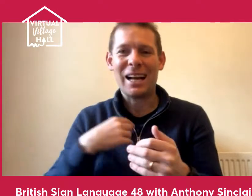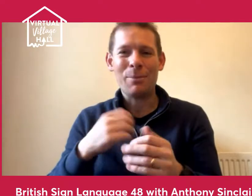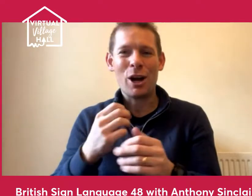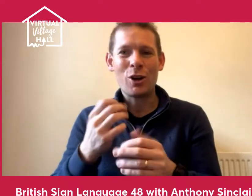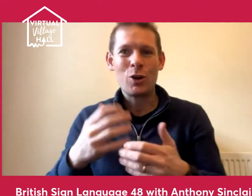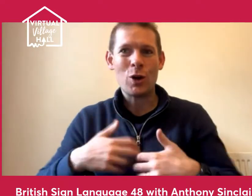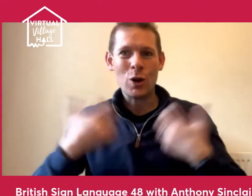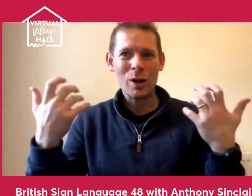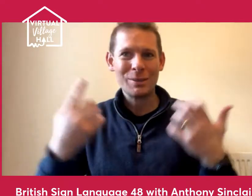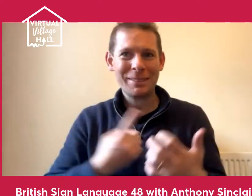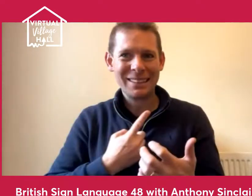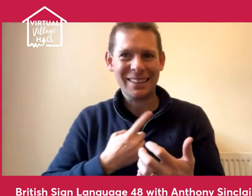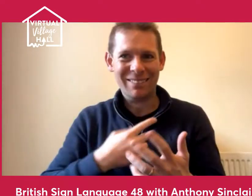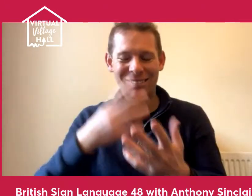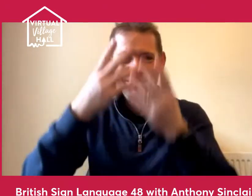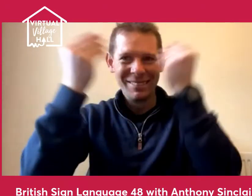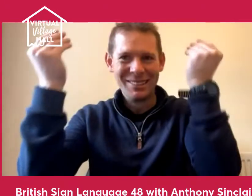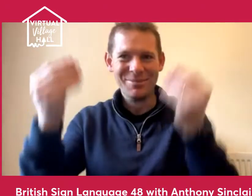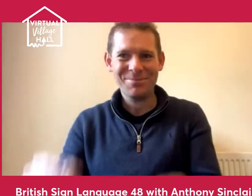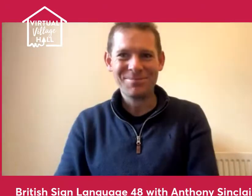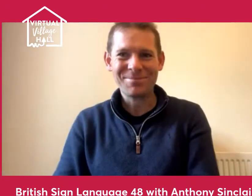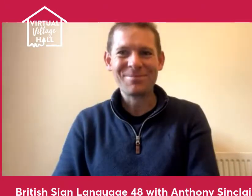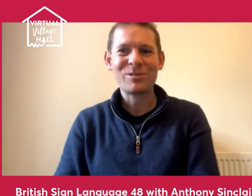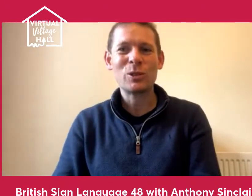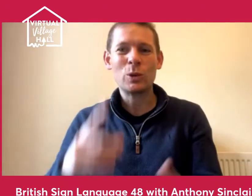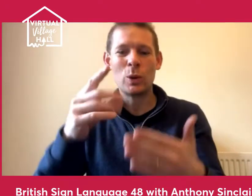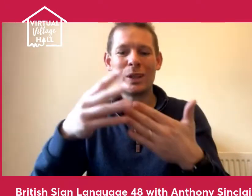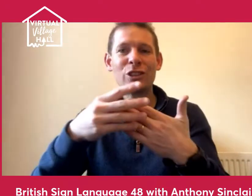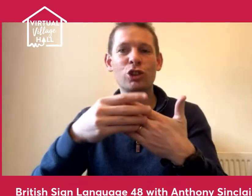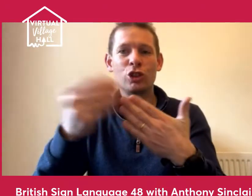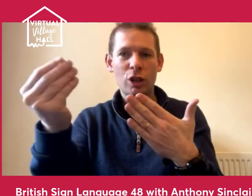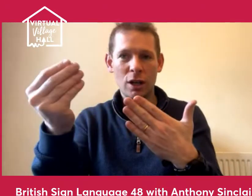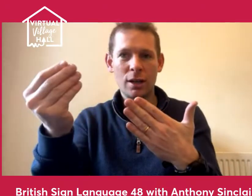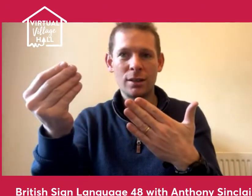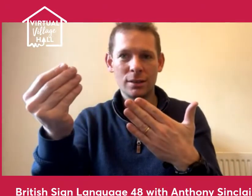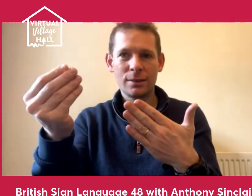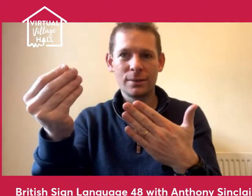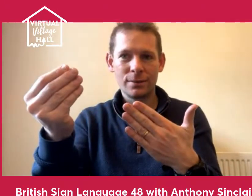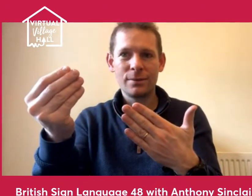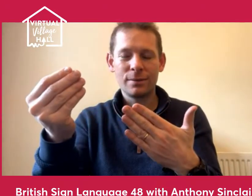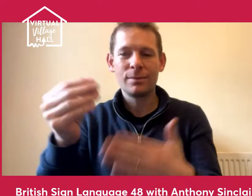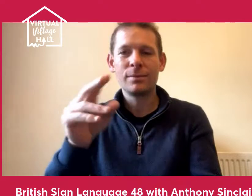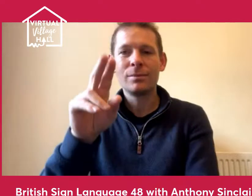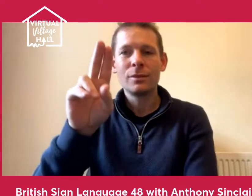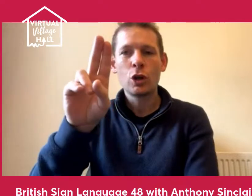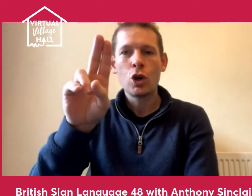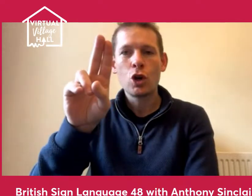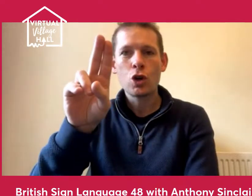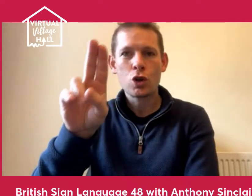dollar. And now I'm annoyed at myself that I can't remember how to sign the Australian dollar, but you can just sign that for